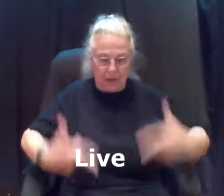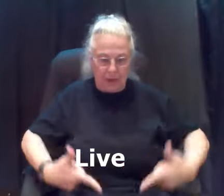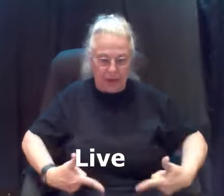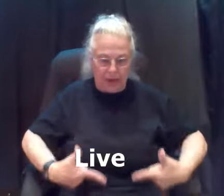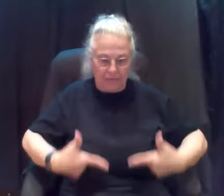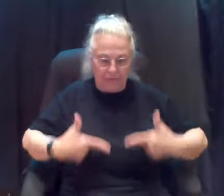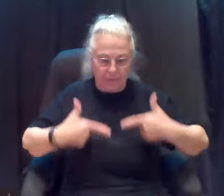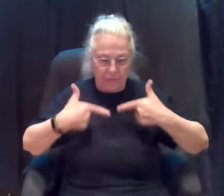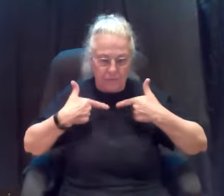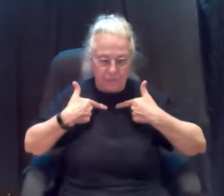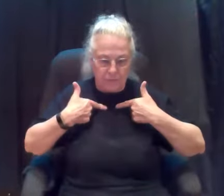Life.